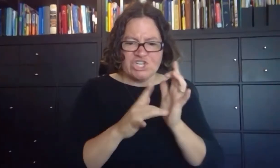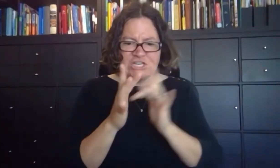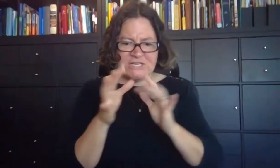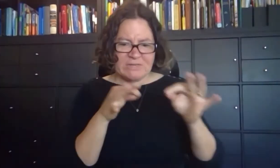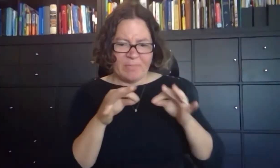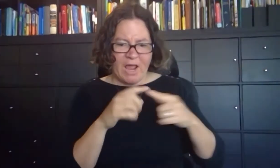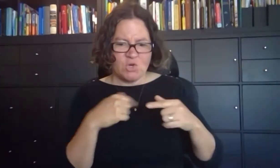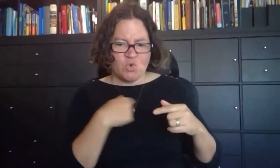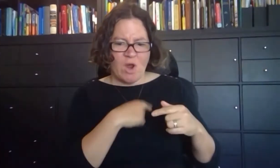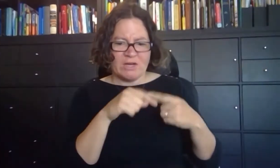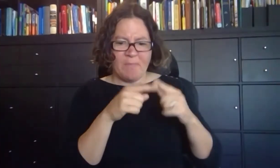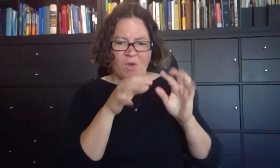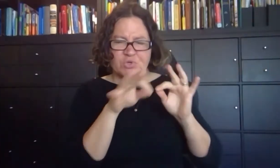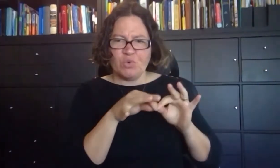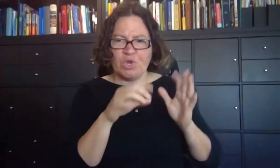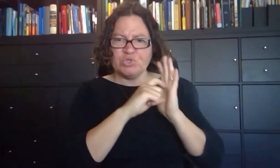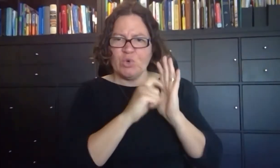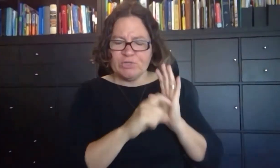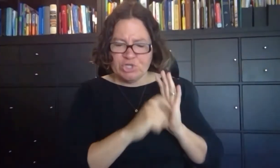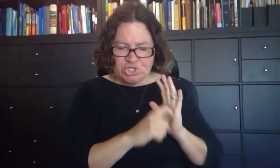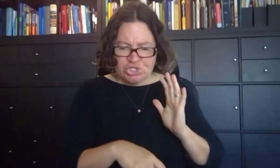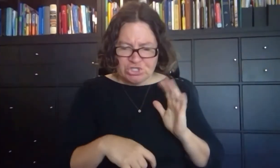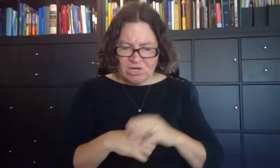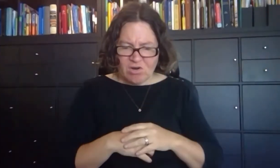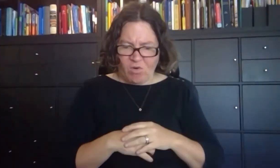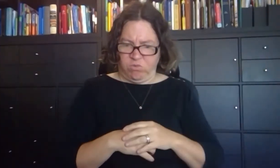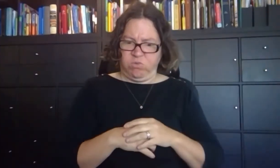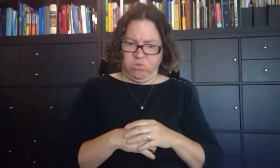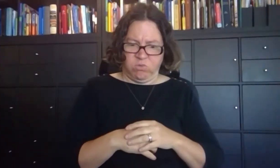road and Jesus explained the scriptures for us?"